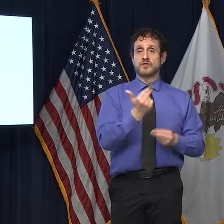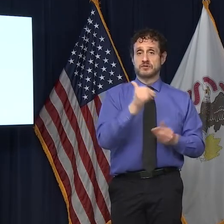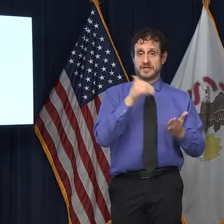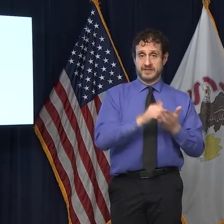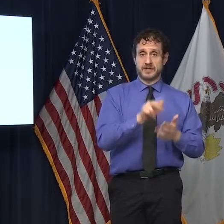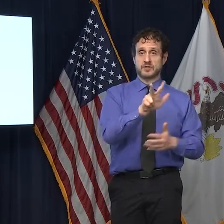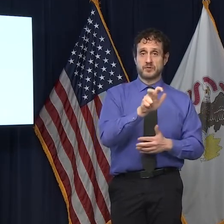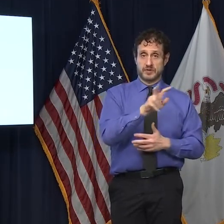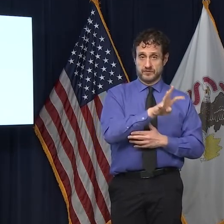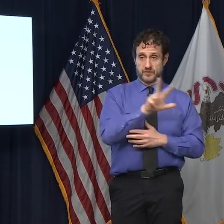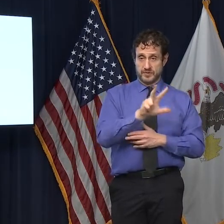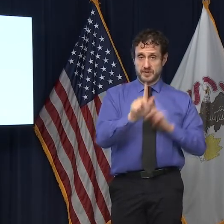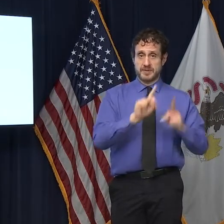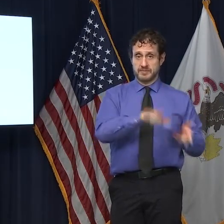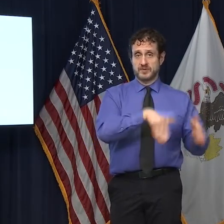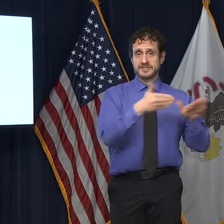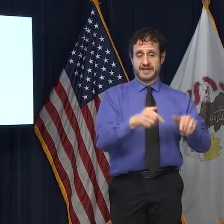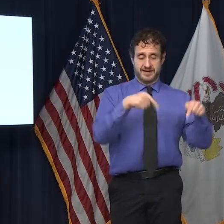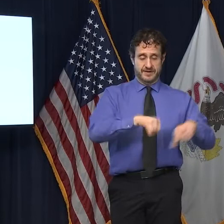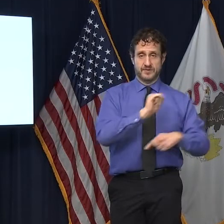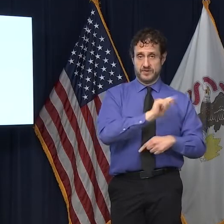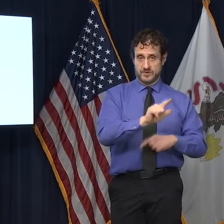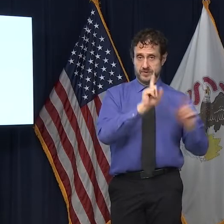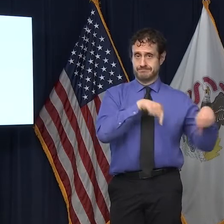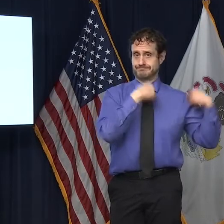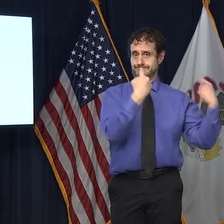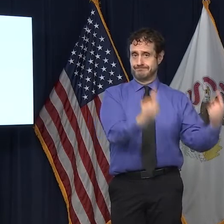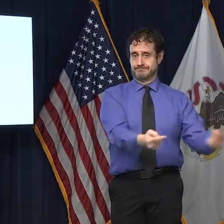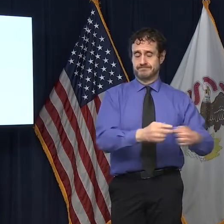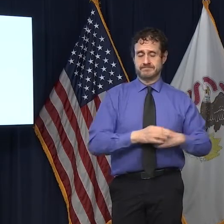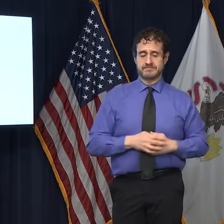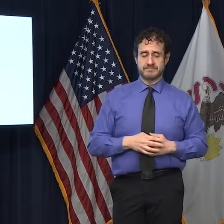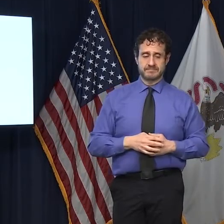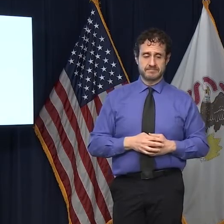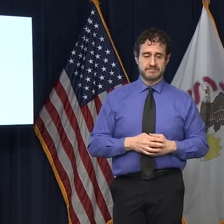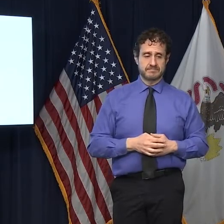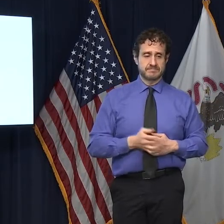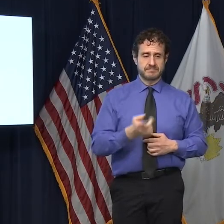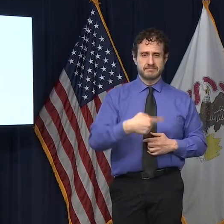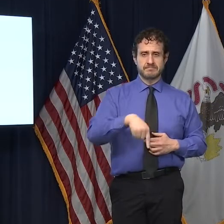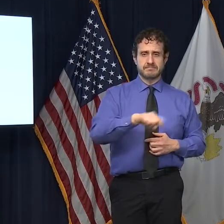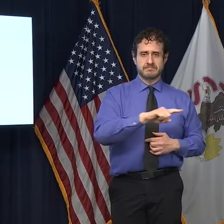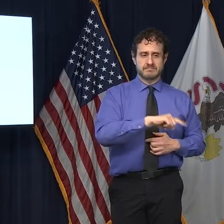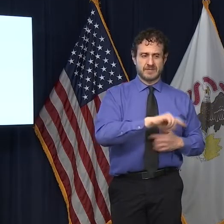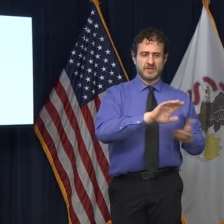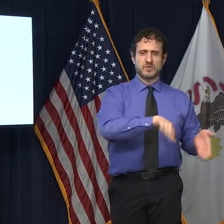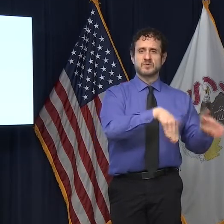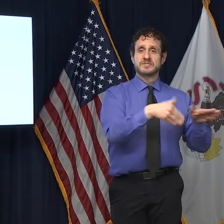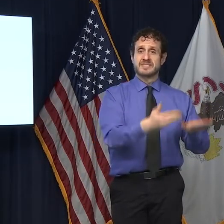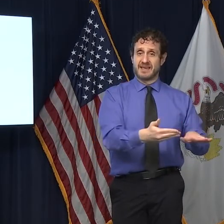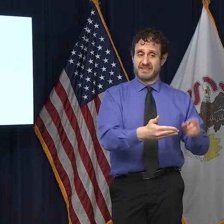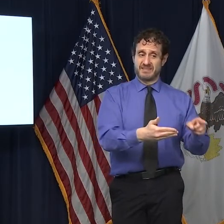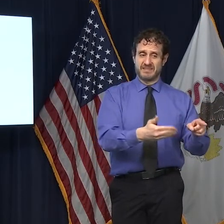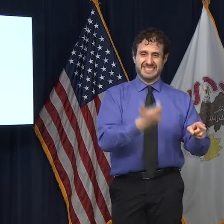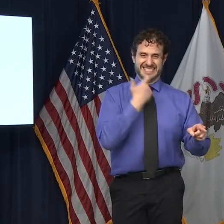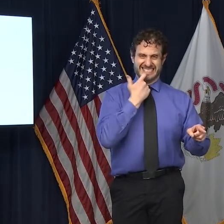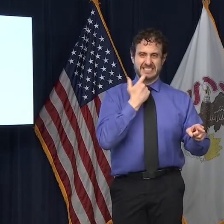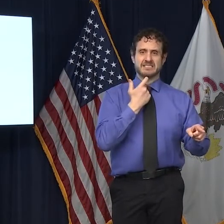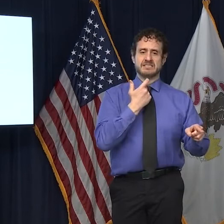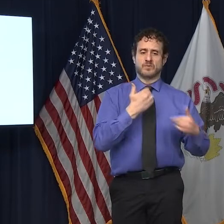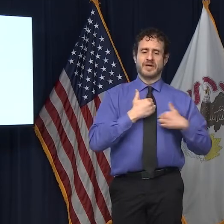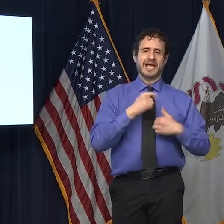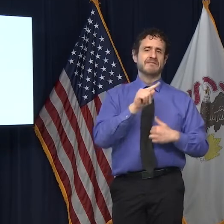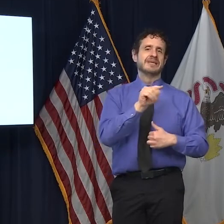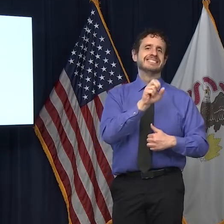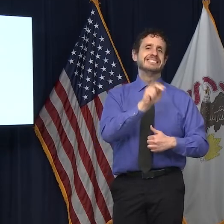13,343 lives lost here in Illinois. And of those deaths are included a teenager,